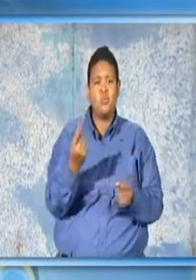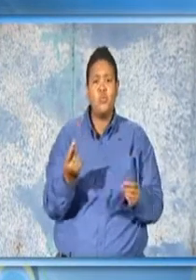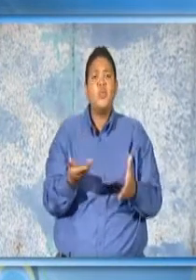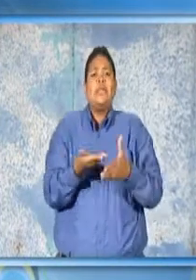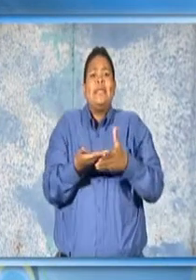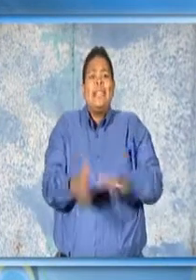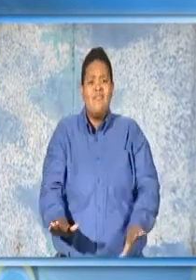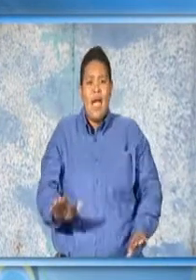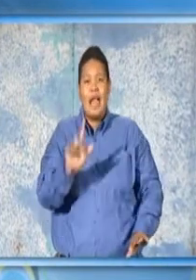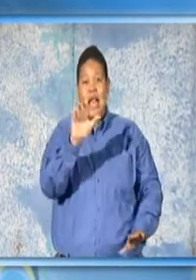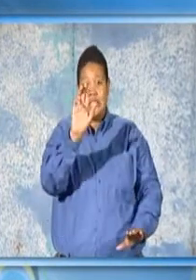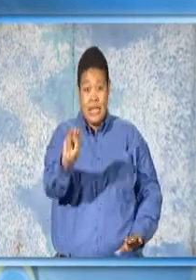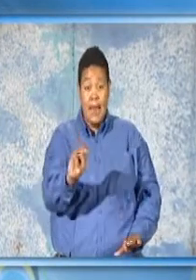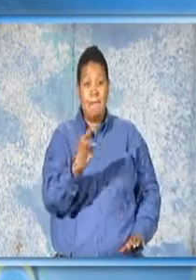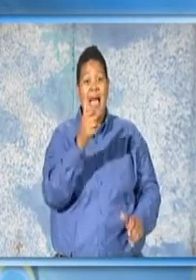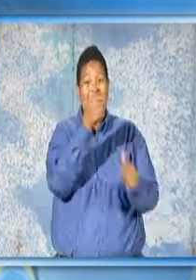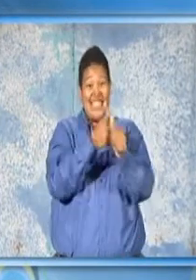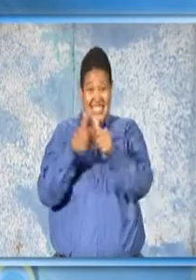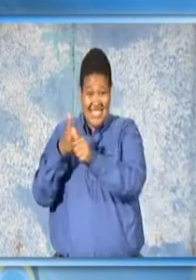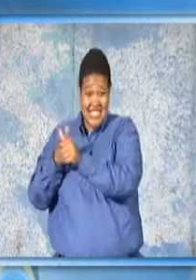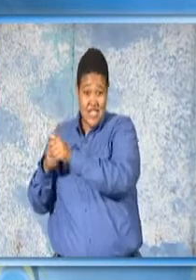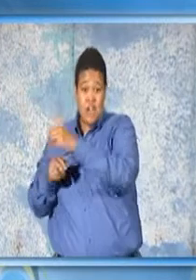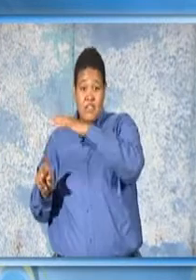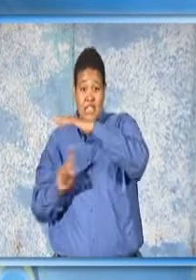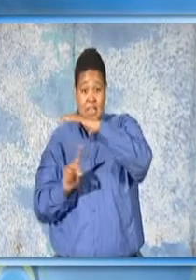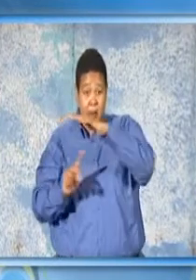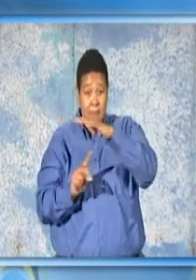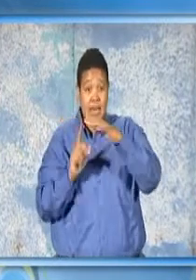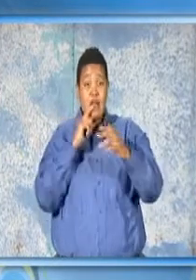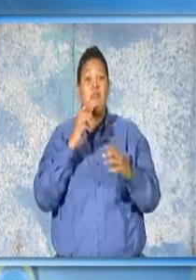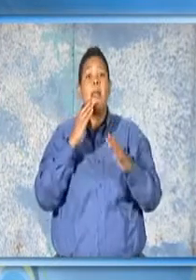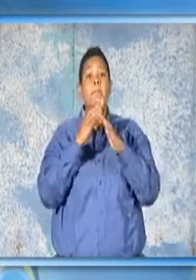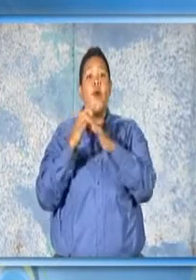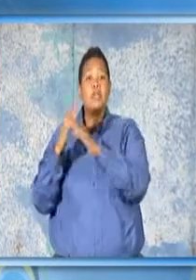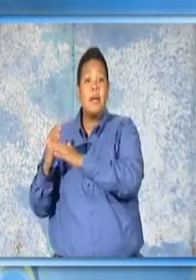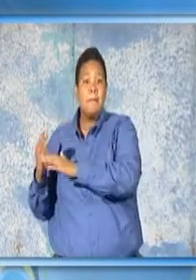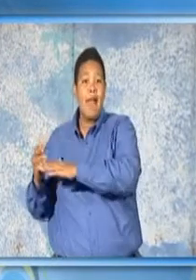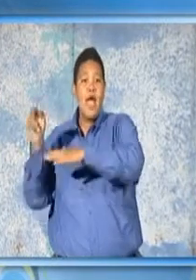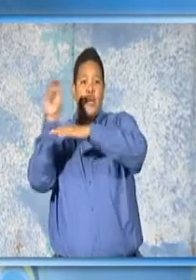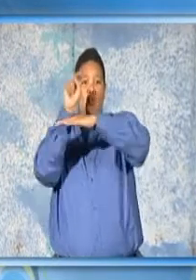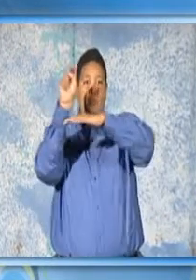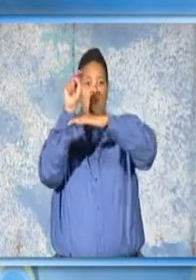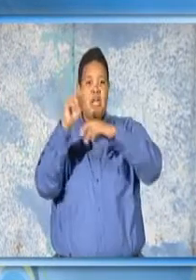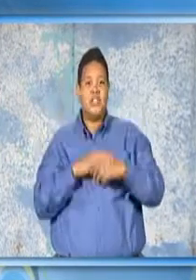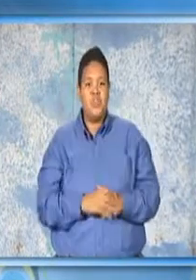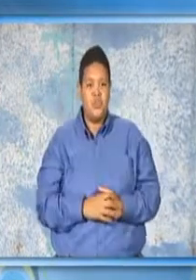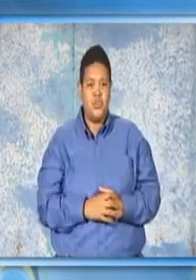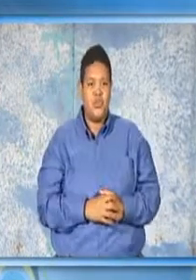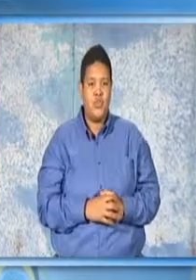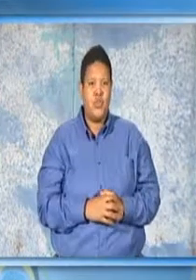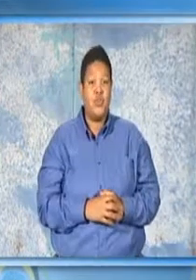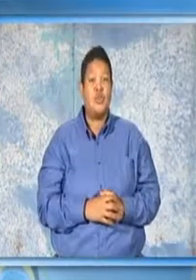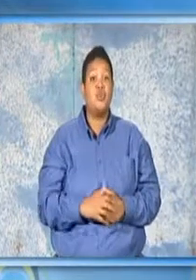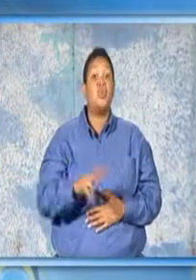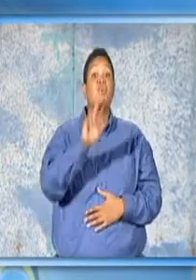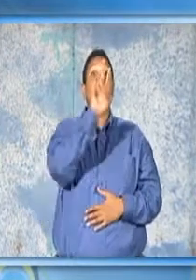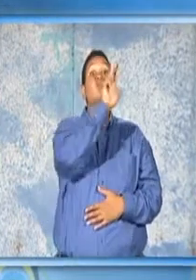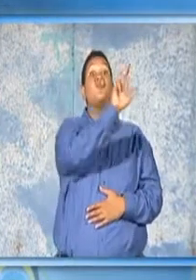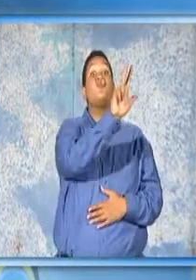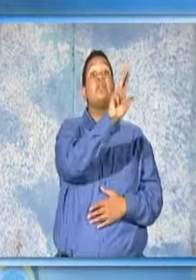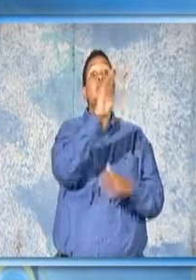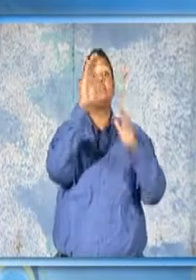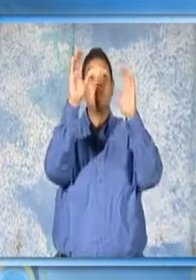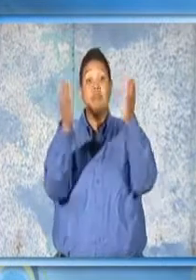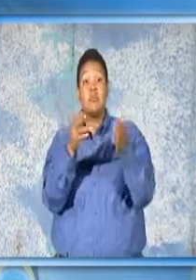divide the LCM by each of the denominators and multiply the numerators. 3 times 2x